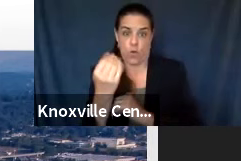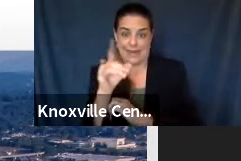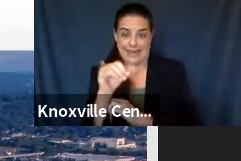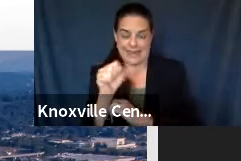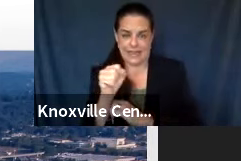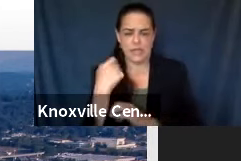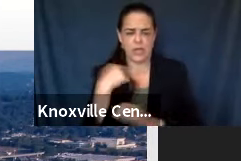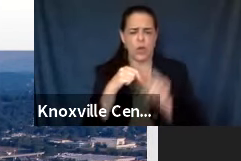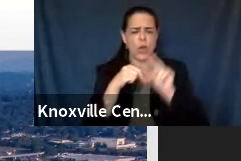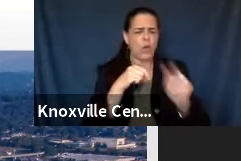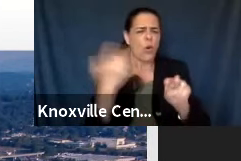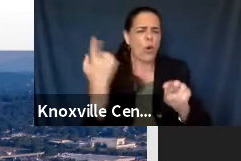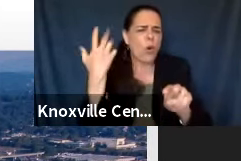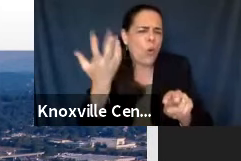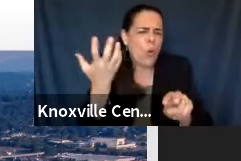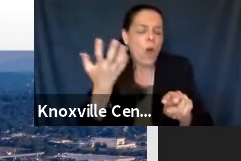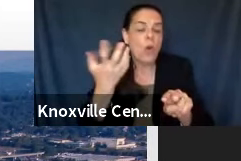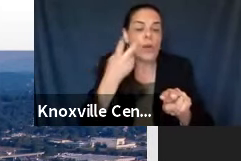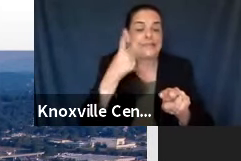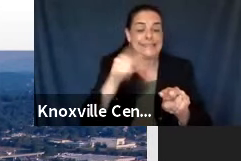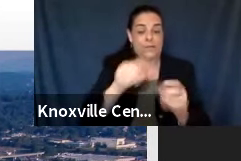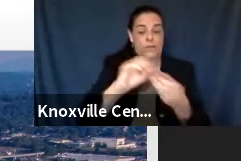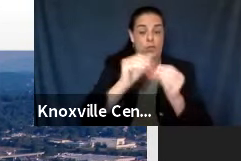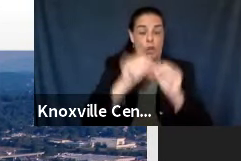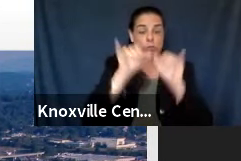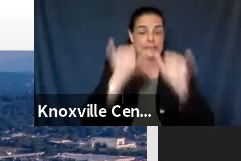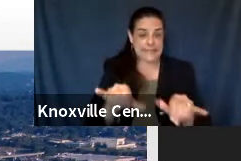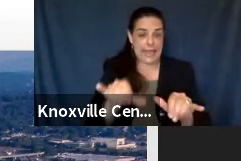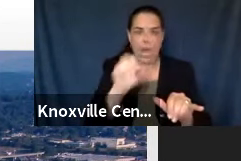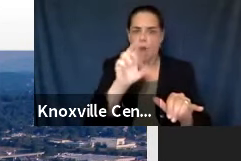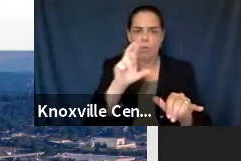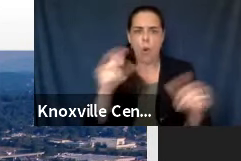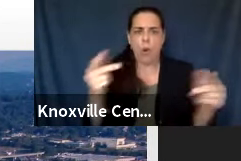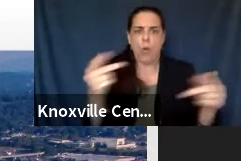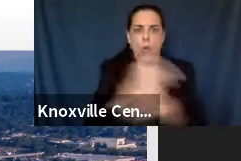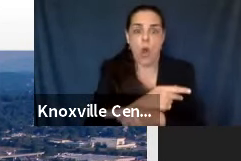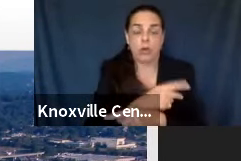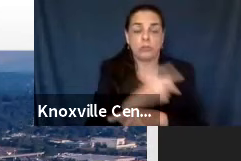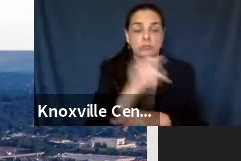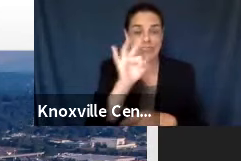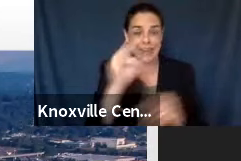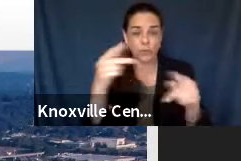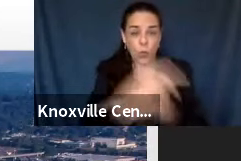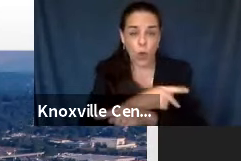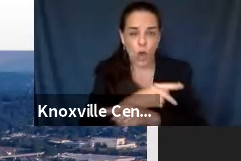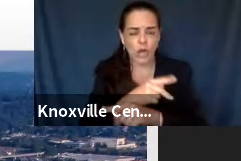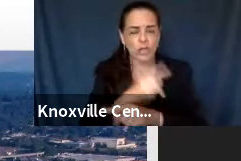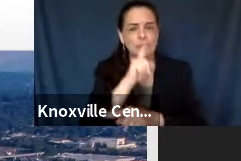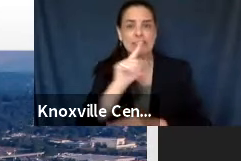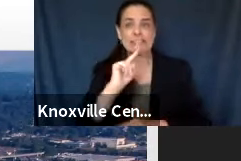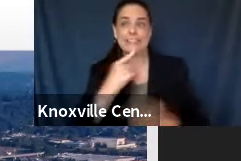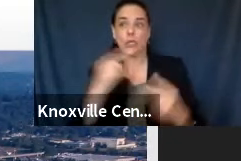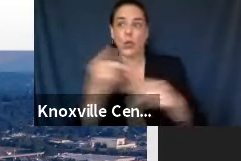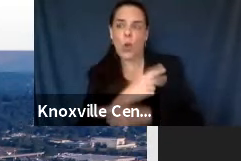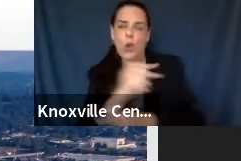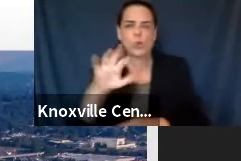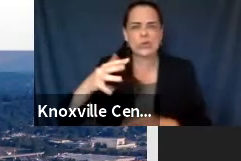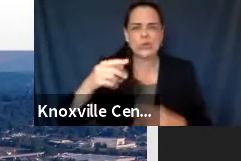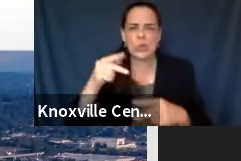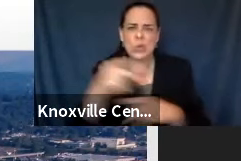staying the same or if they are getting worse, and if so, how much worse. Moving to the first